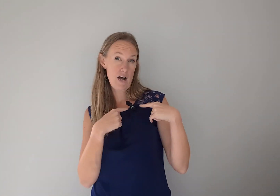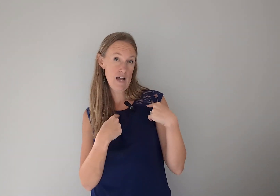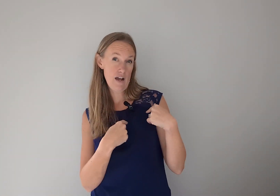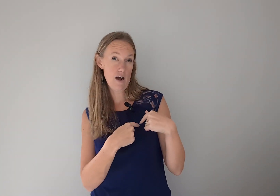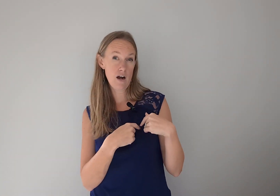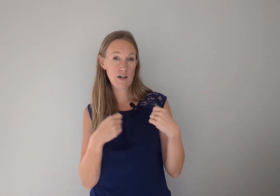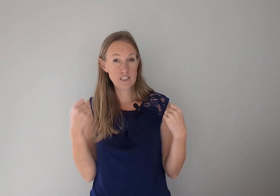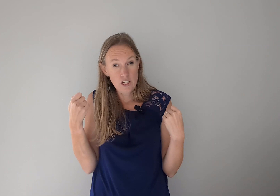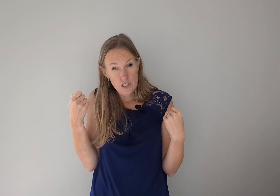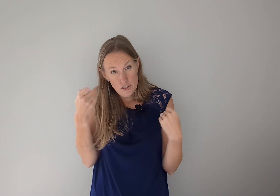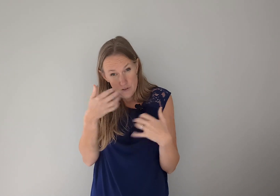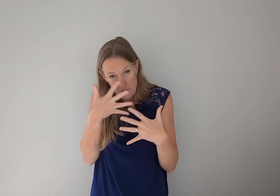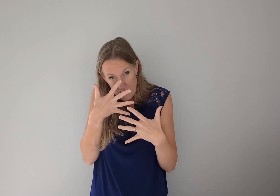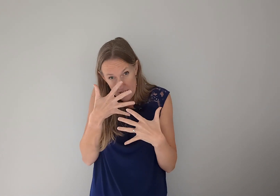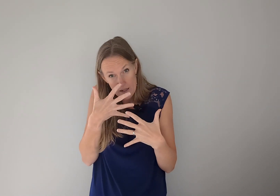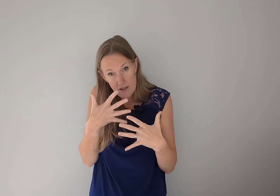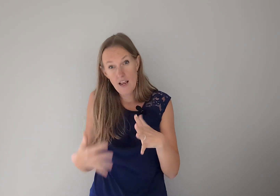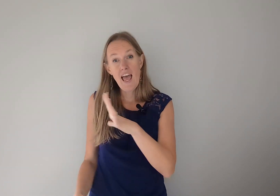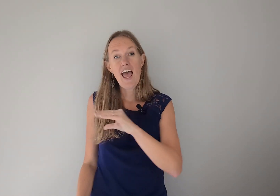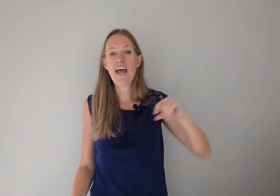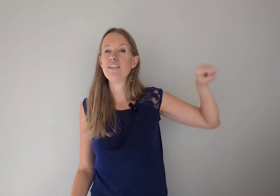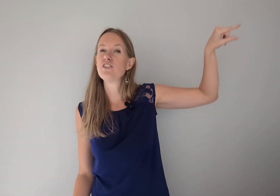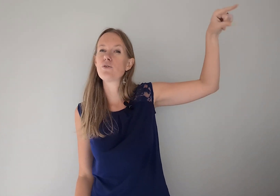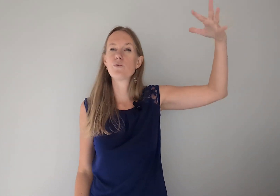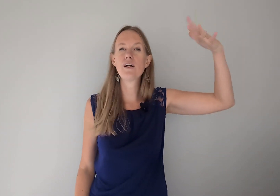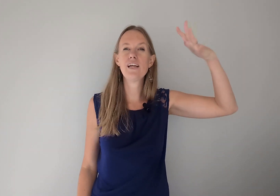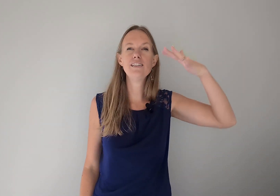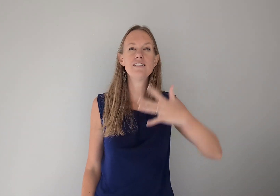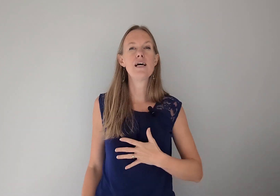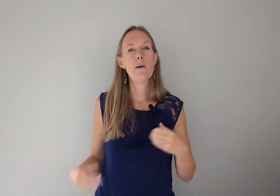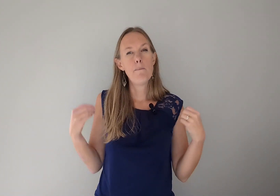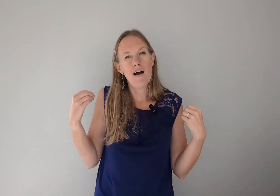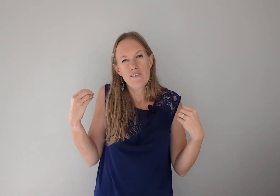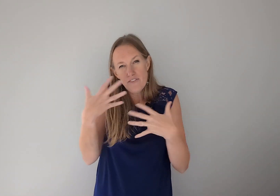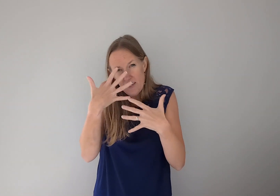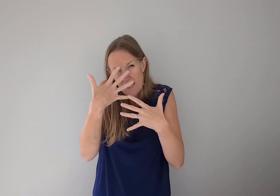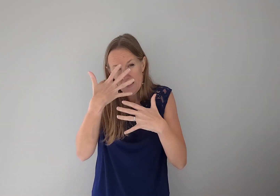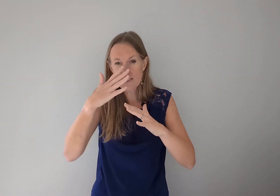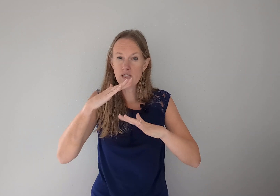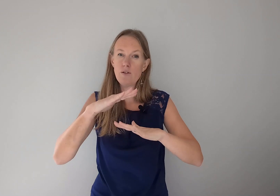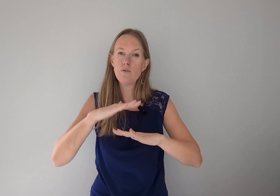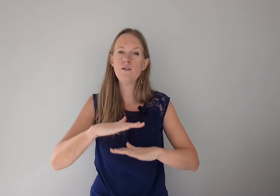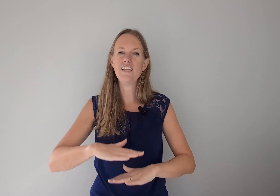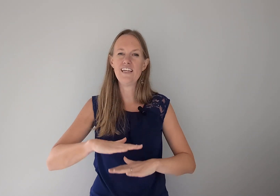my heart to fear, and grace my fears